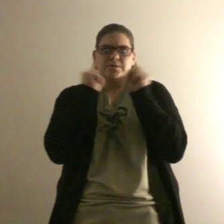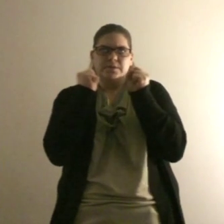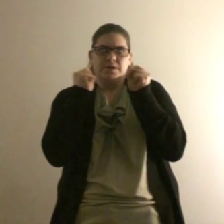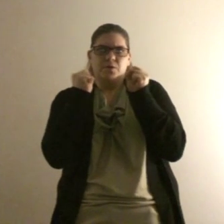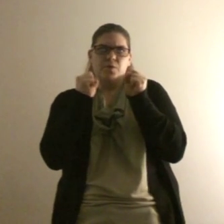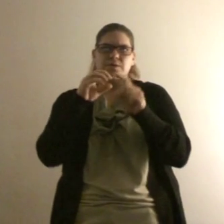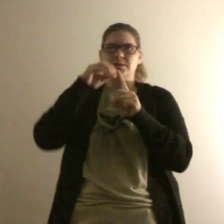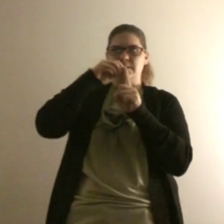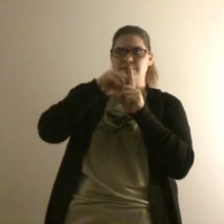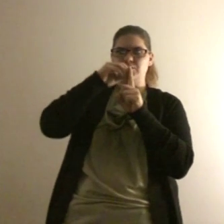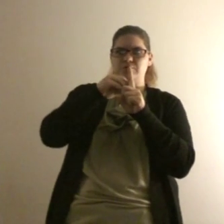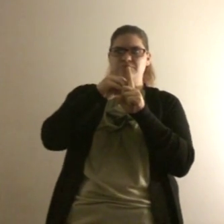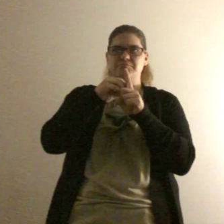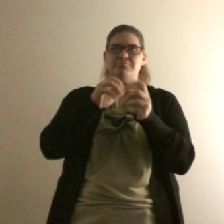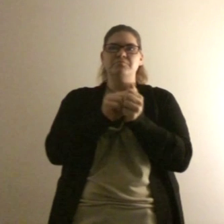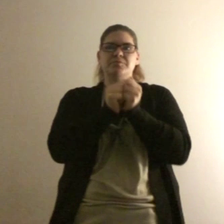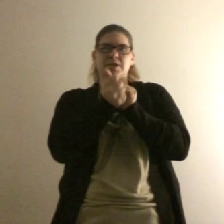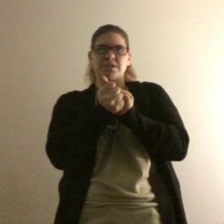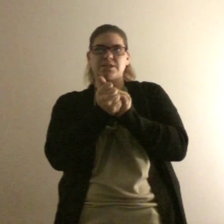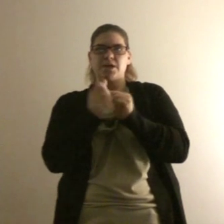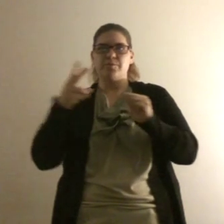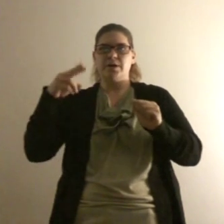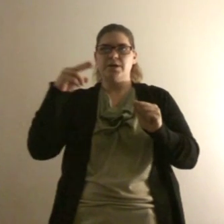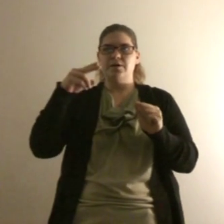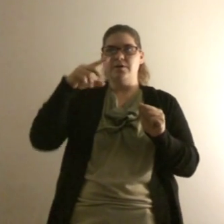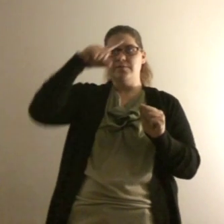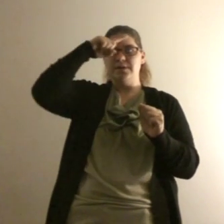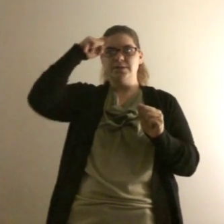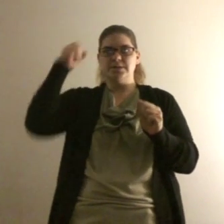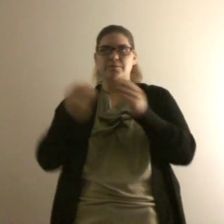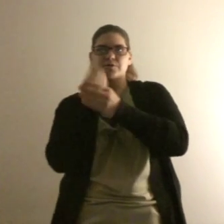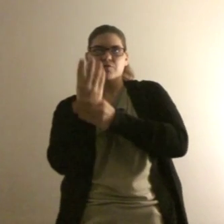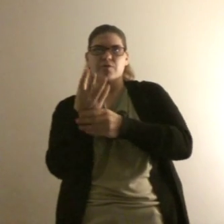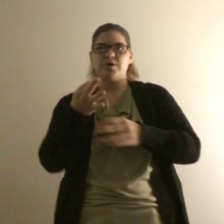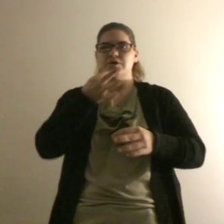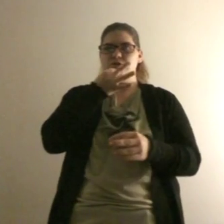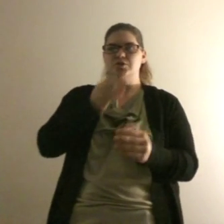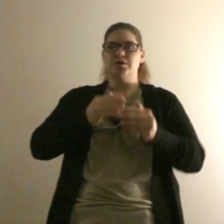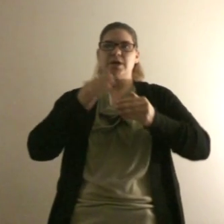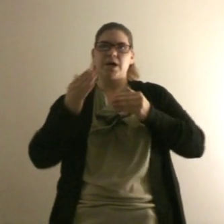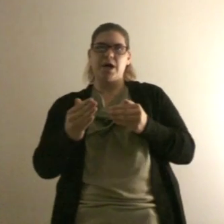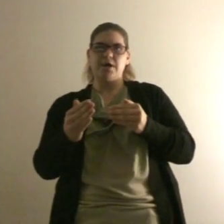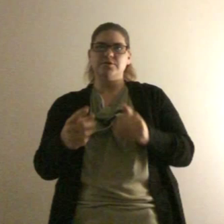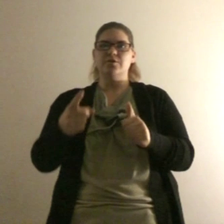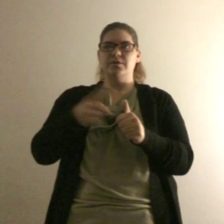extremely cold temperatures. This is done by cutting off the summer's growth shortly after the